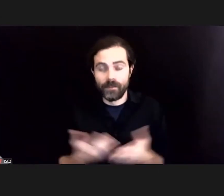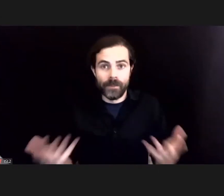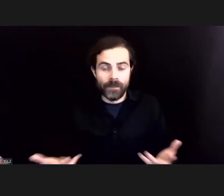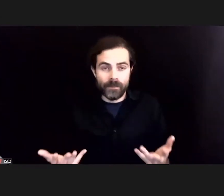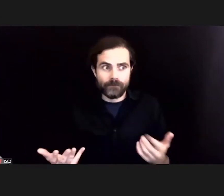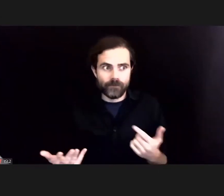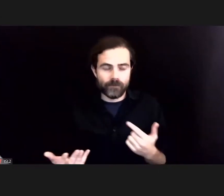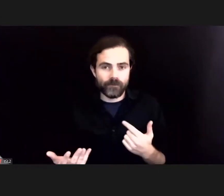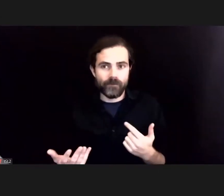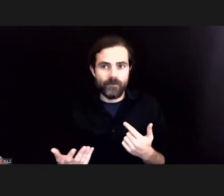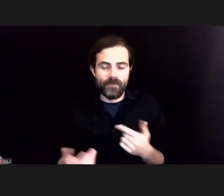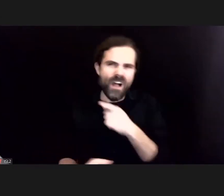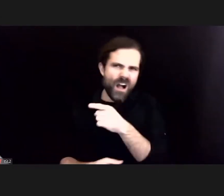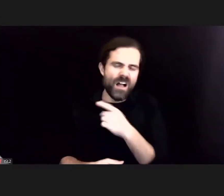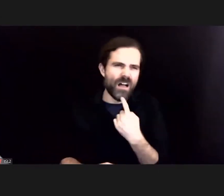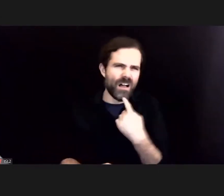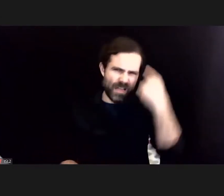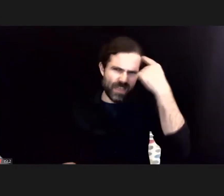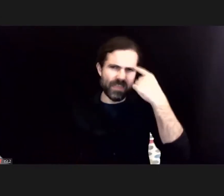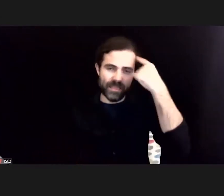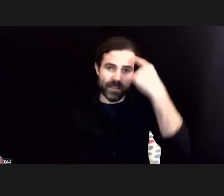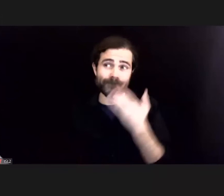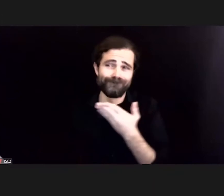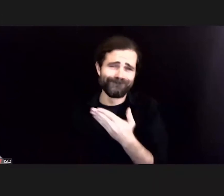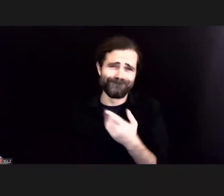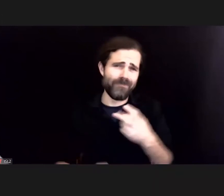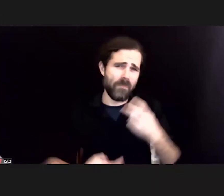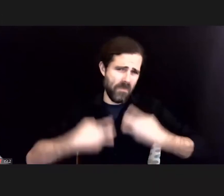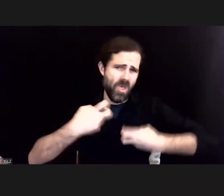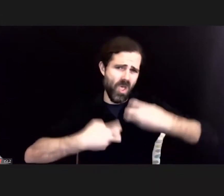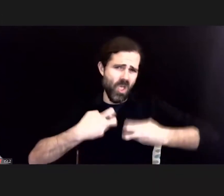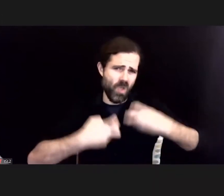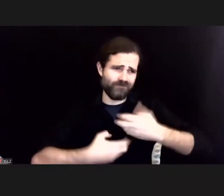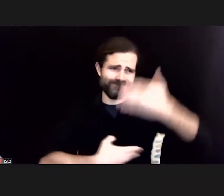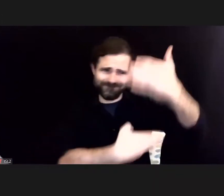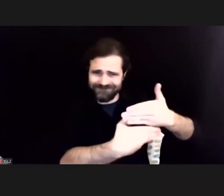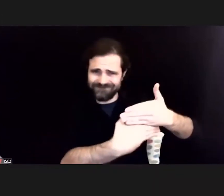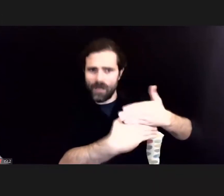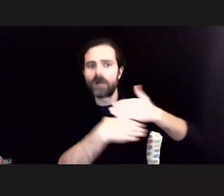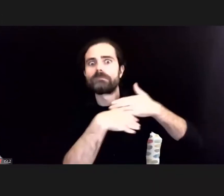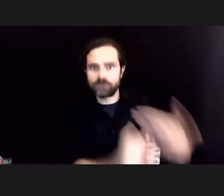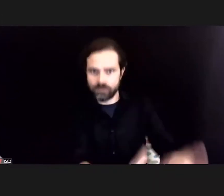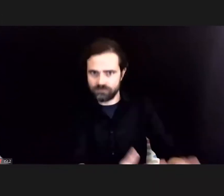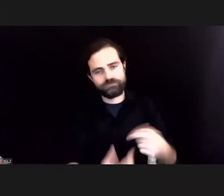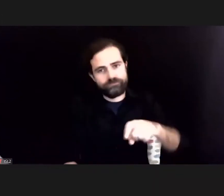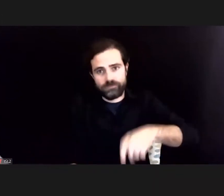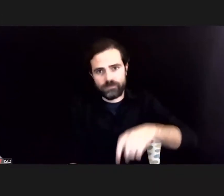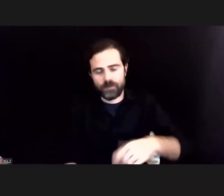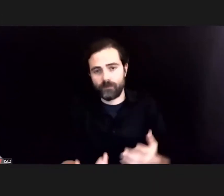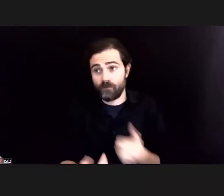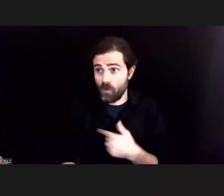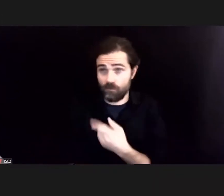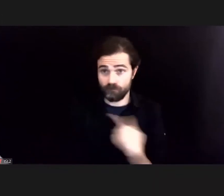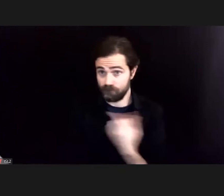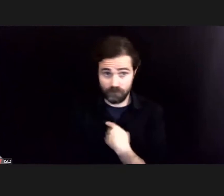think this is one of the most potential good outcomes of